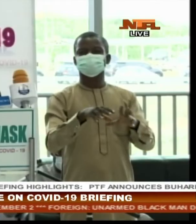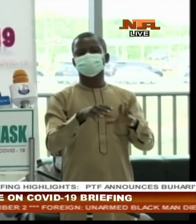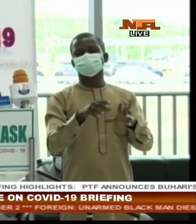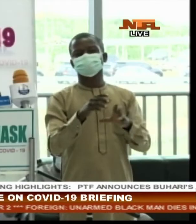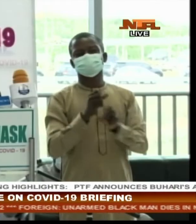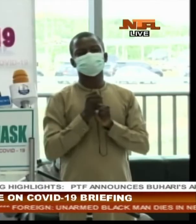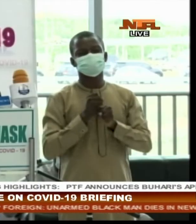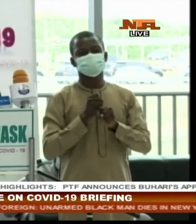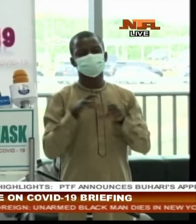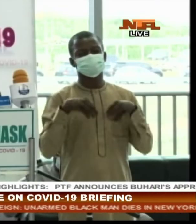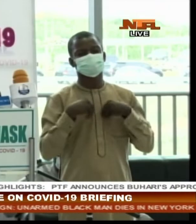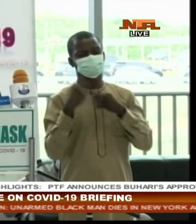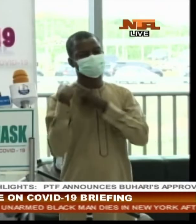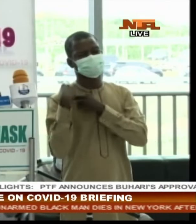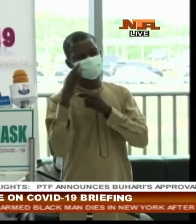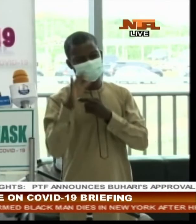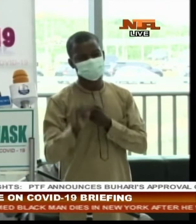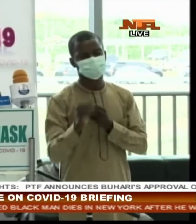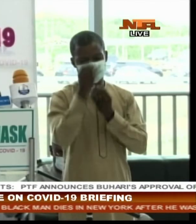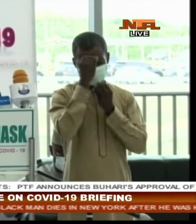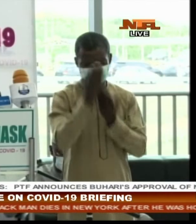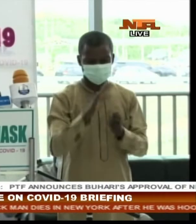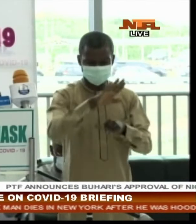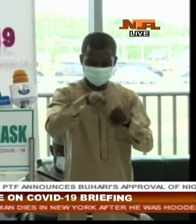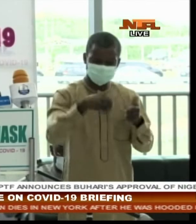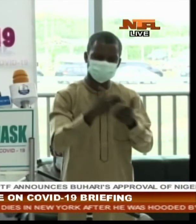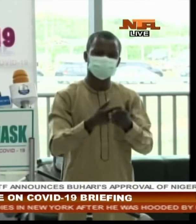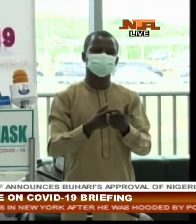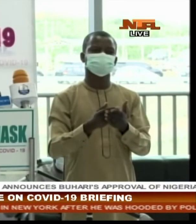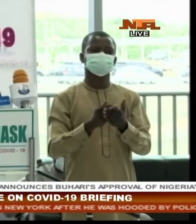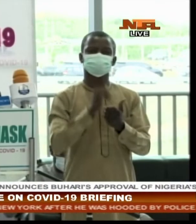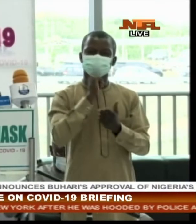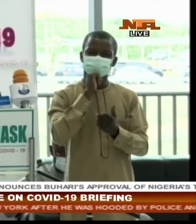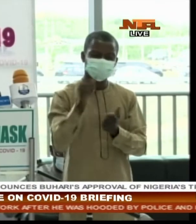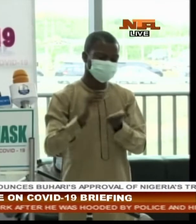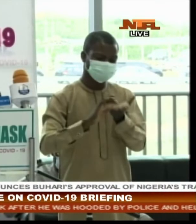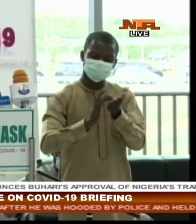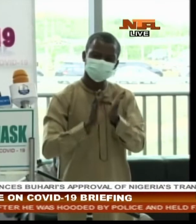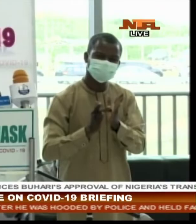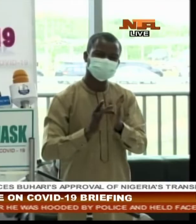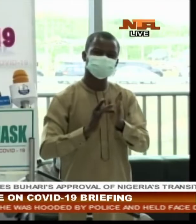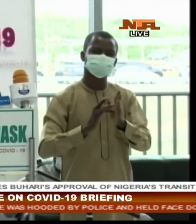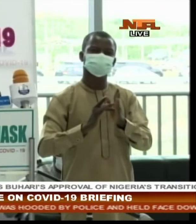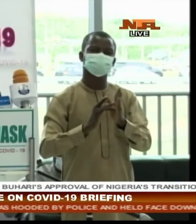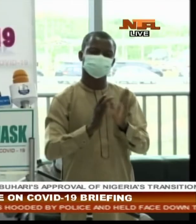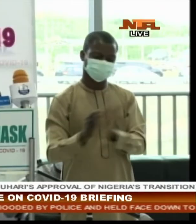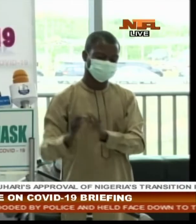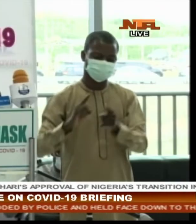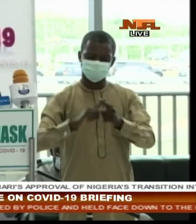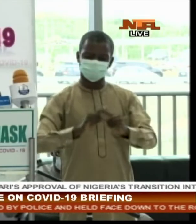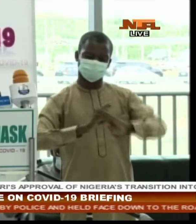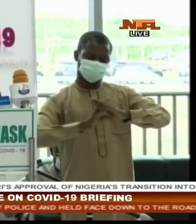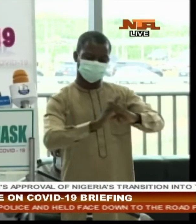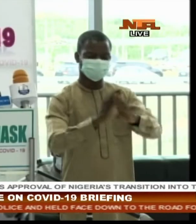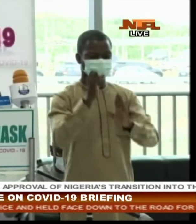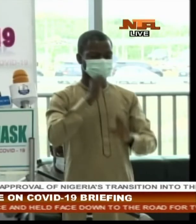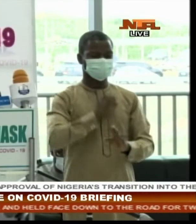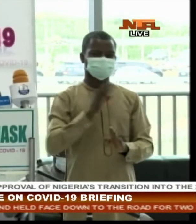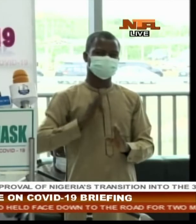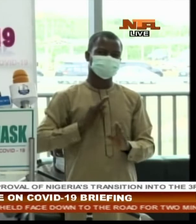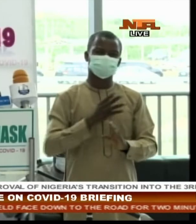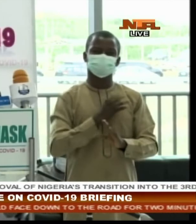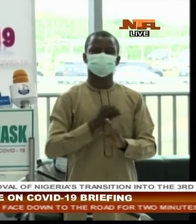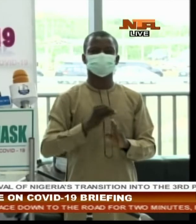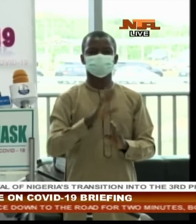by abiding with non-pharmaceutical interventions and policies to safeguard their staff and patrons of their